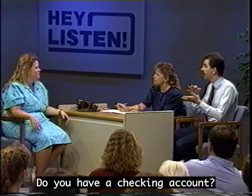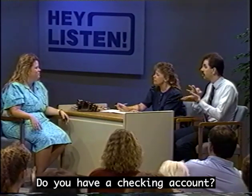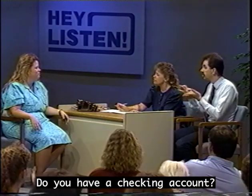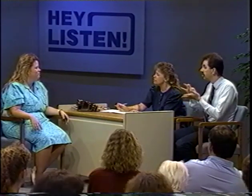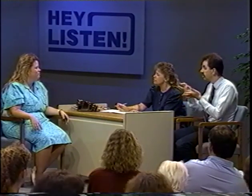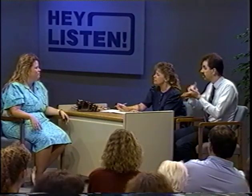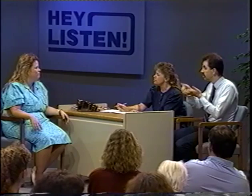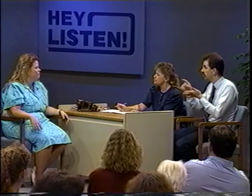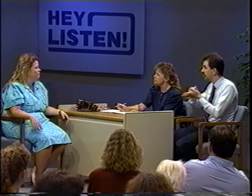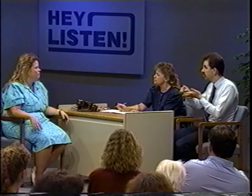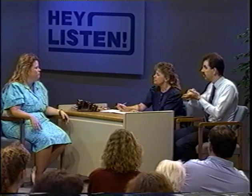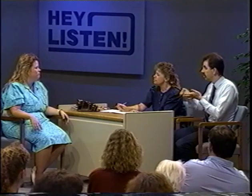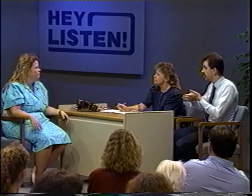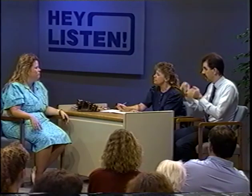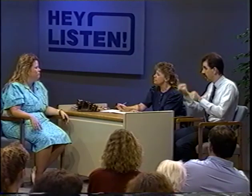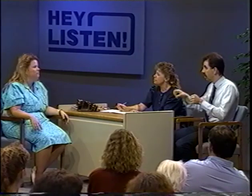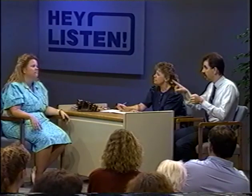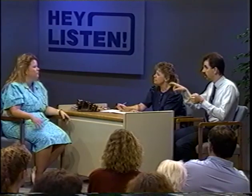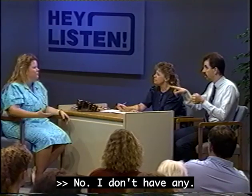account?